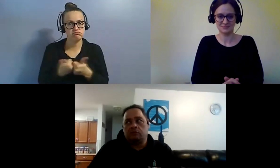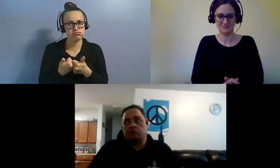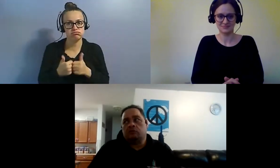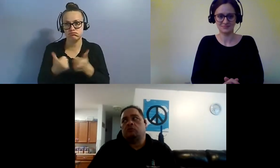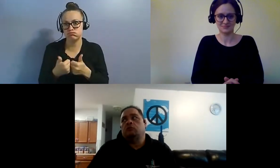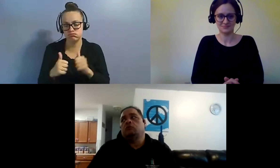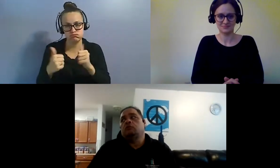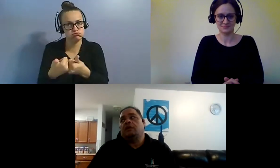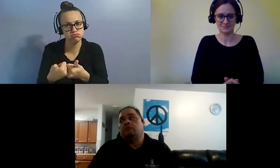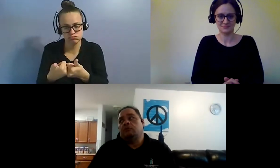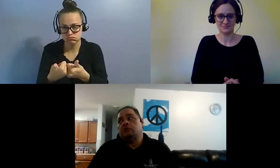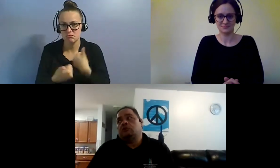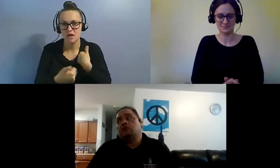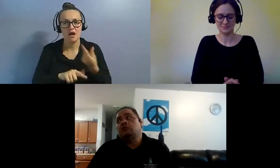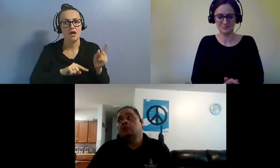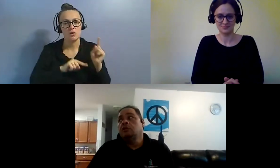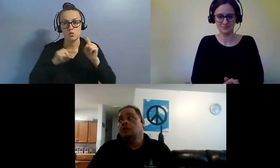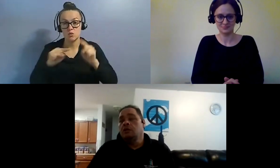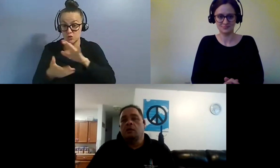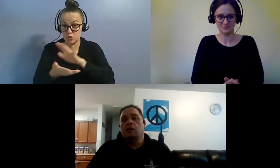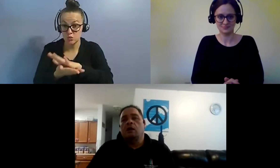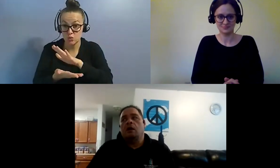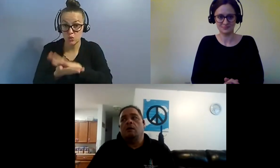I went to a school that was